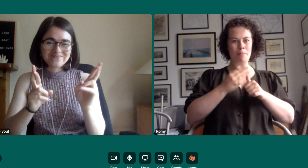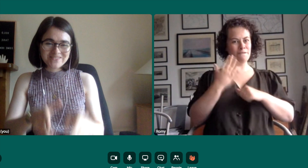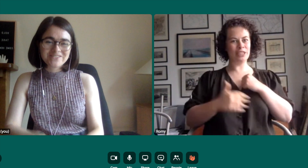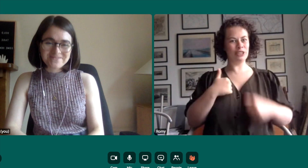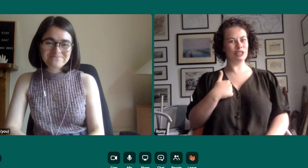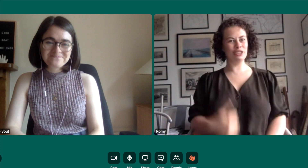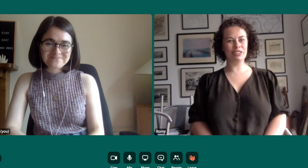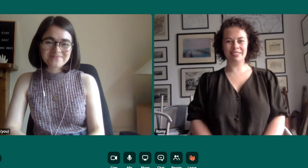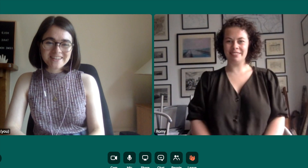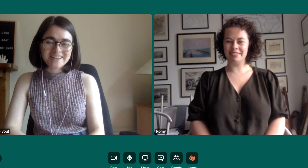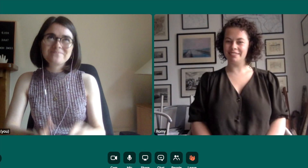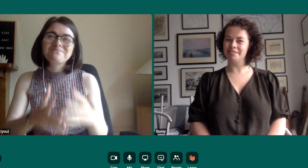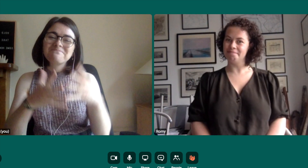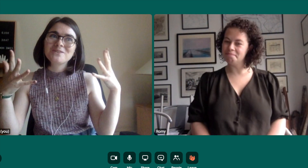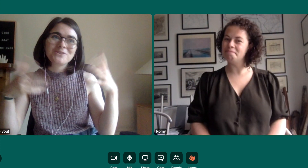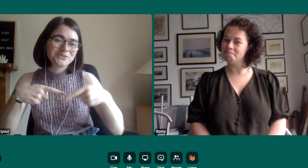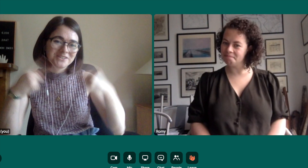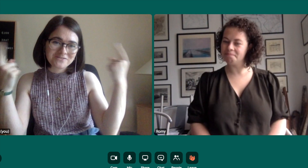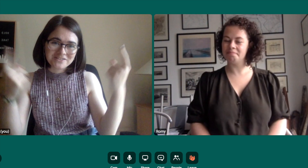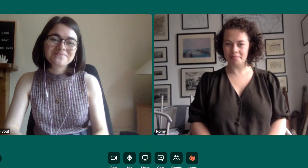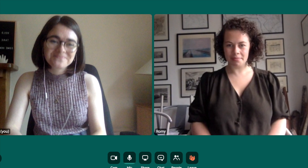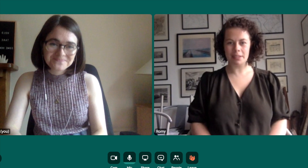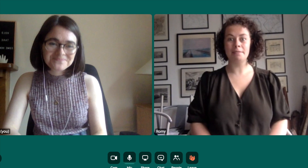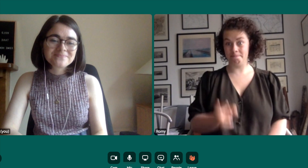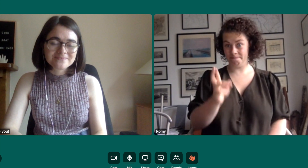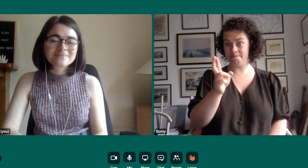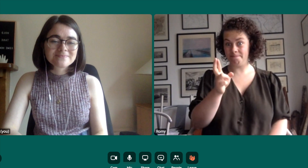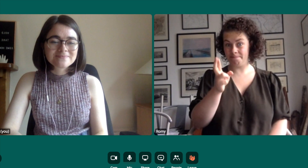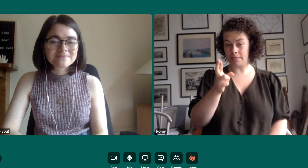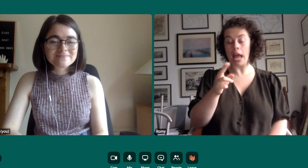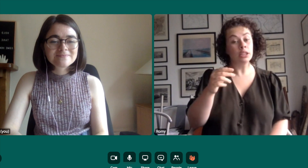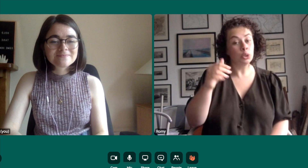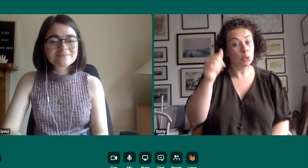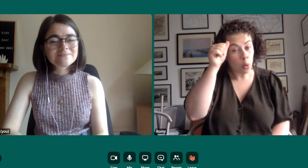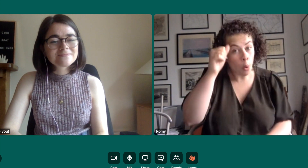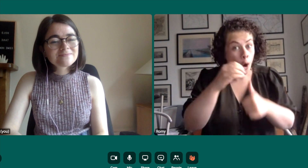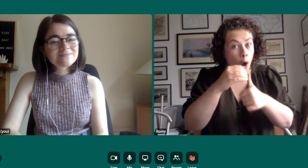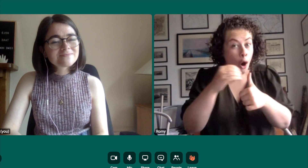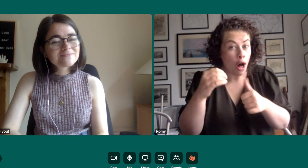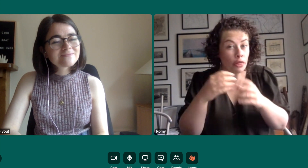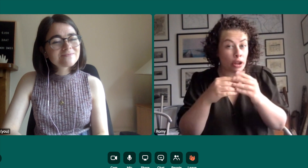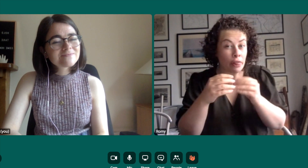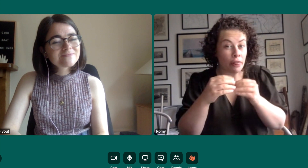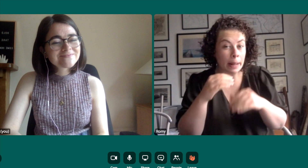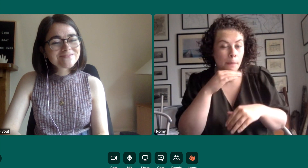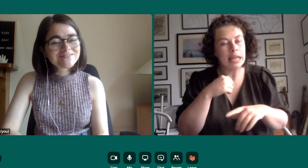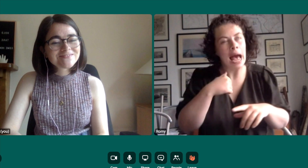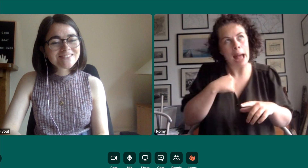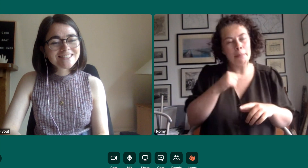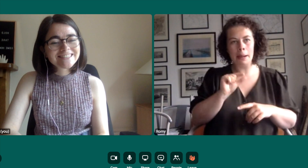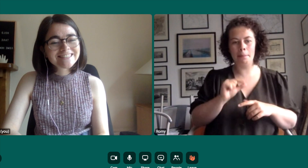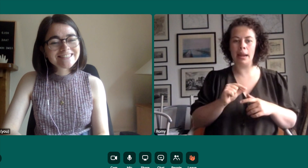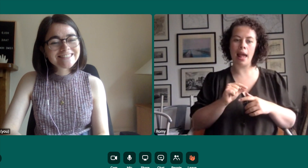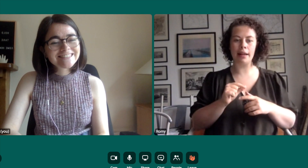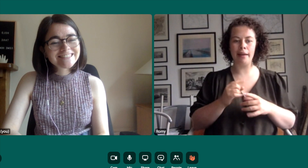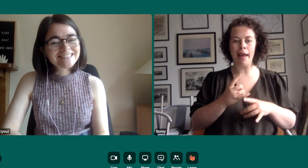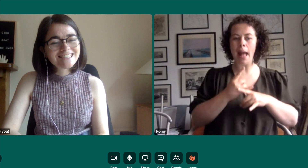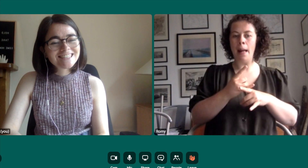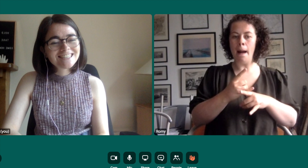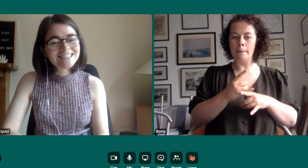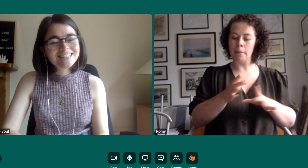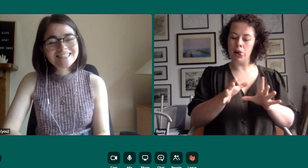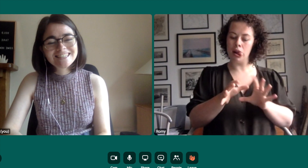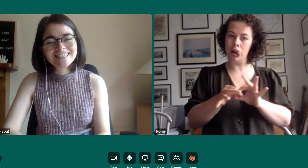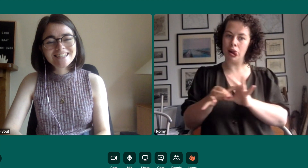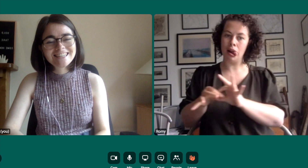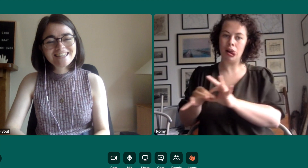Makes a huge difference. It does. And you know what's also important? I feel like I'm creating these segues just for like kicks.